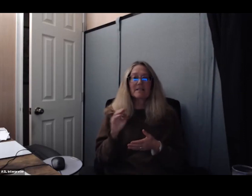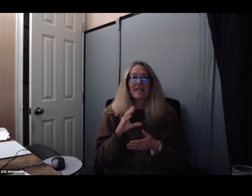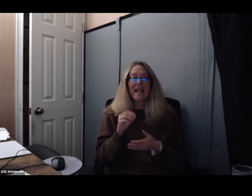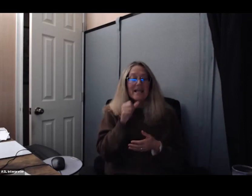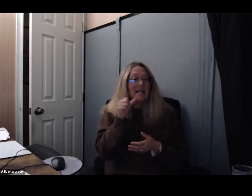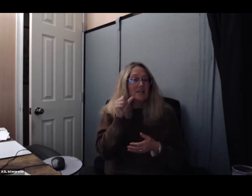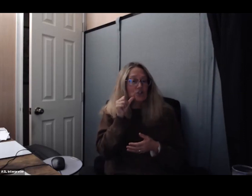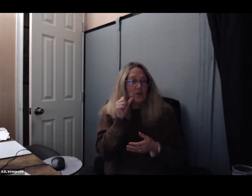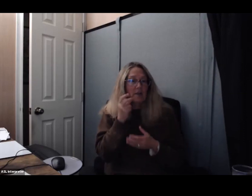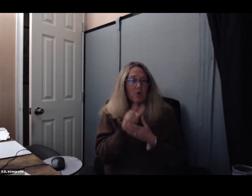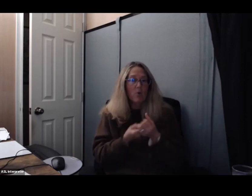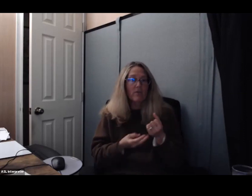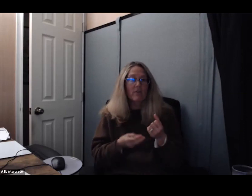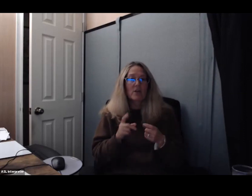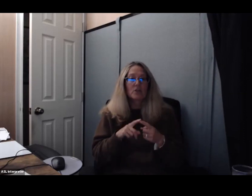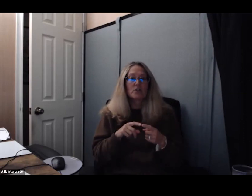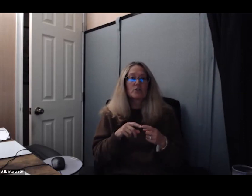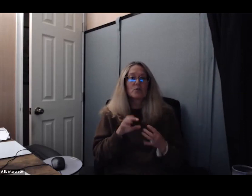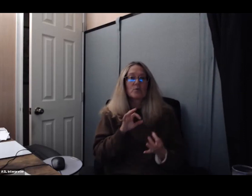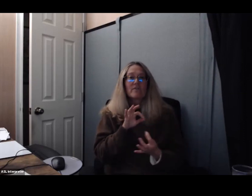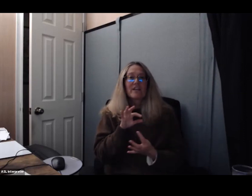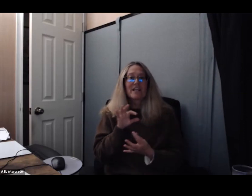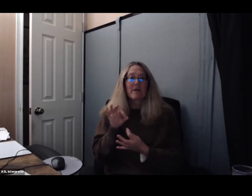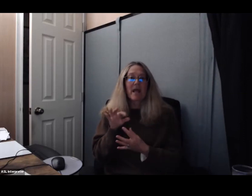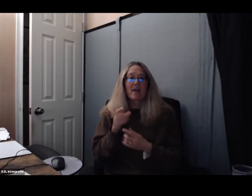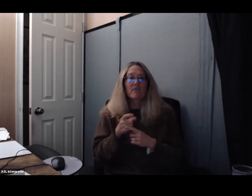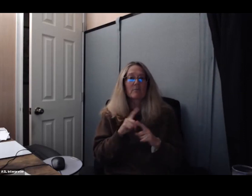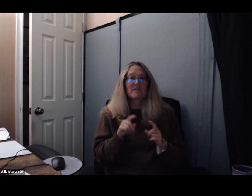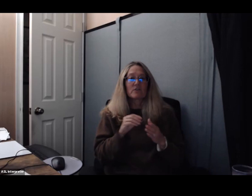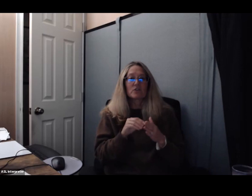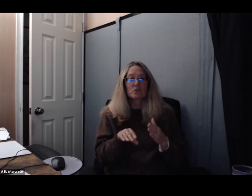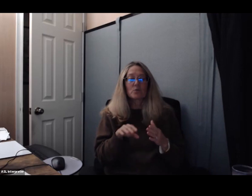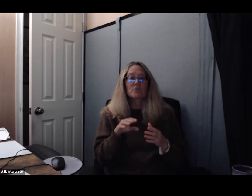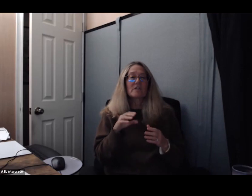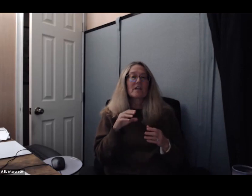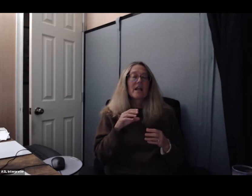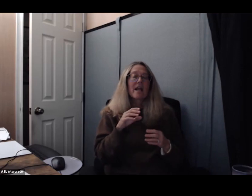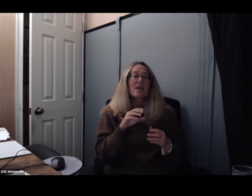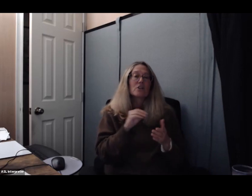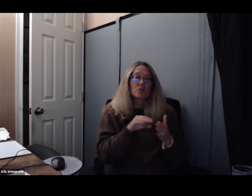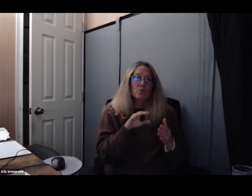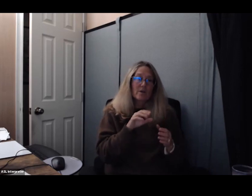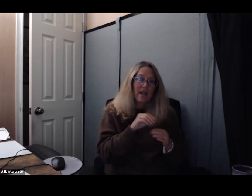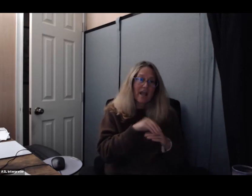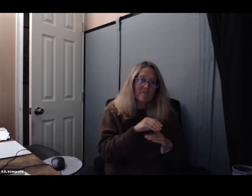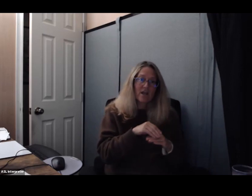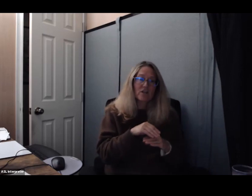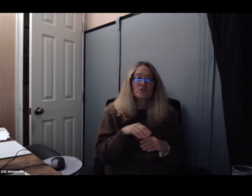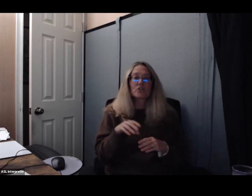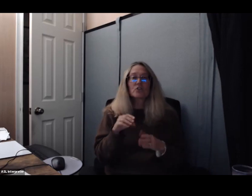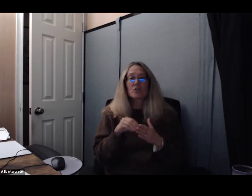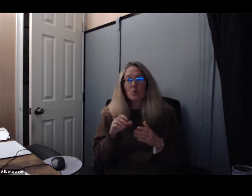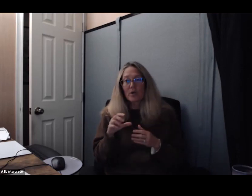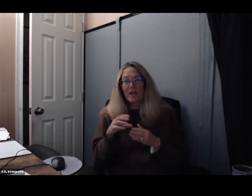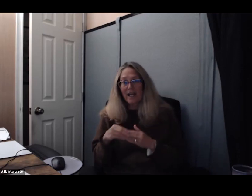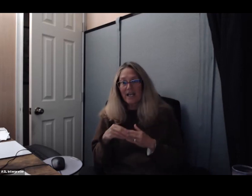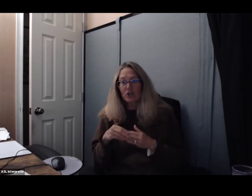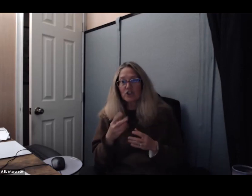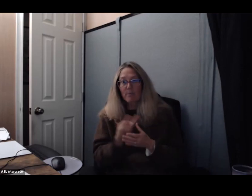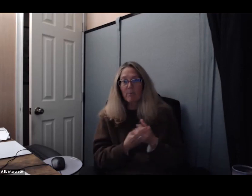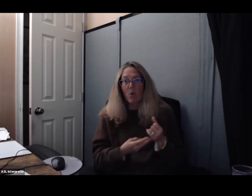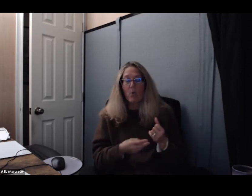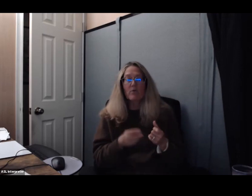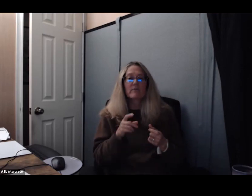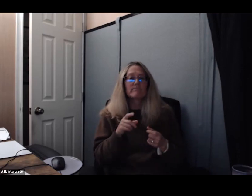Monday yesterday to get feedback from students involved in the Student Advisory Council, involved in student leadership about what